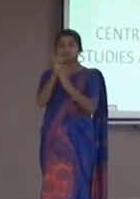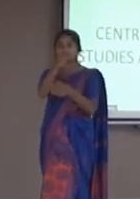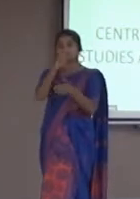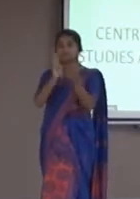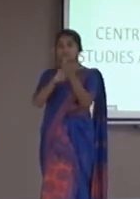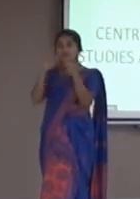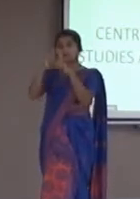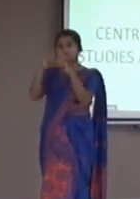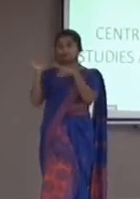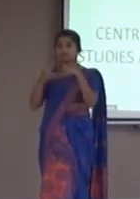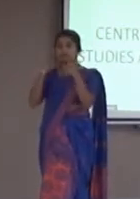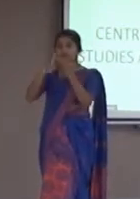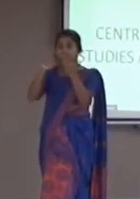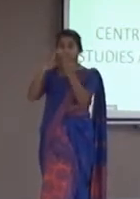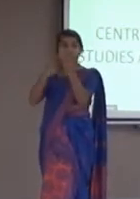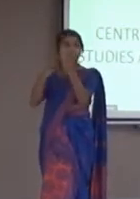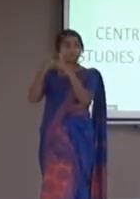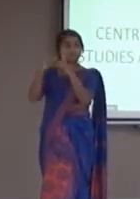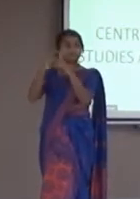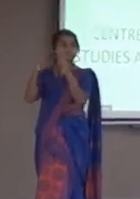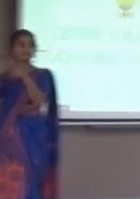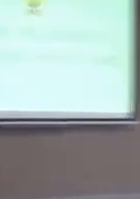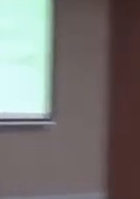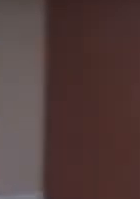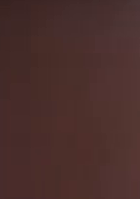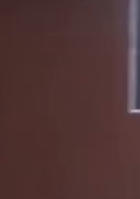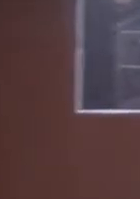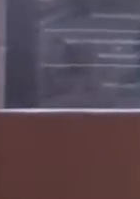Managing Director of IIRDDA.